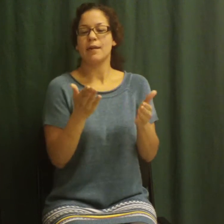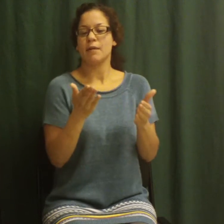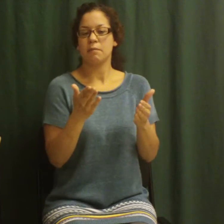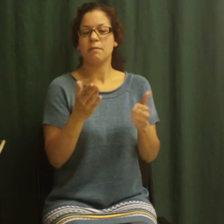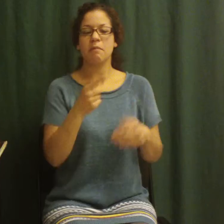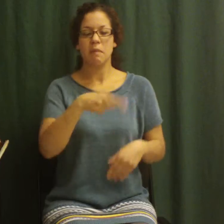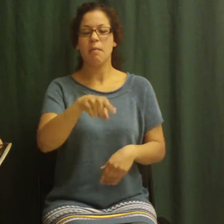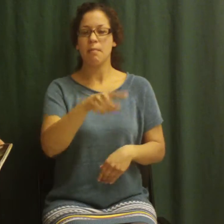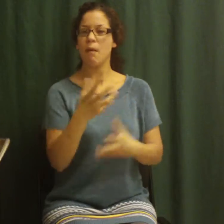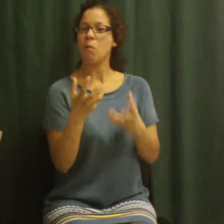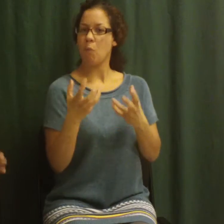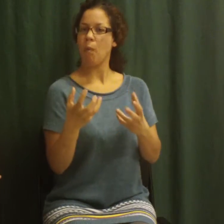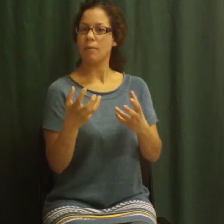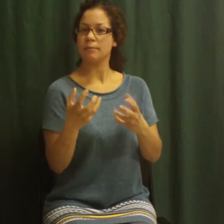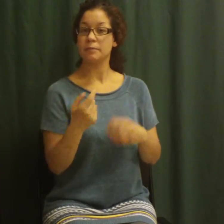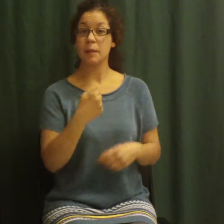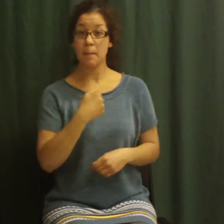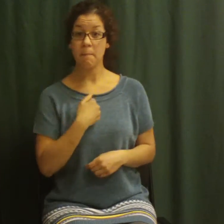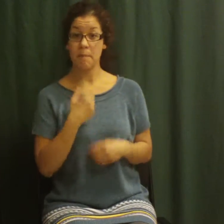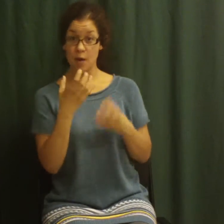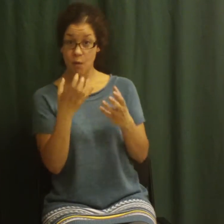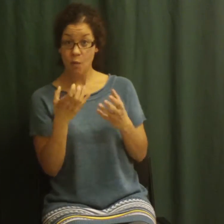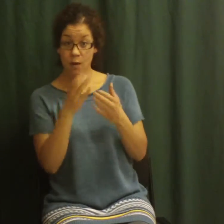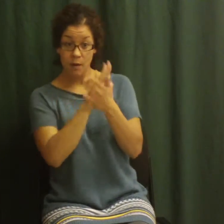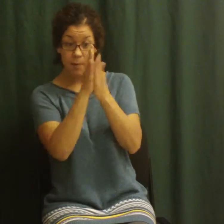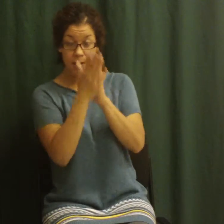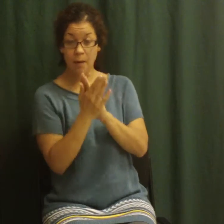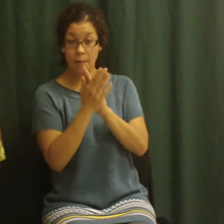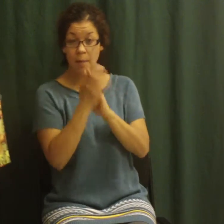a pirate forever.